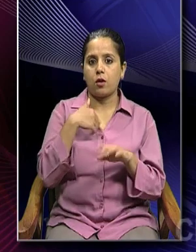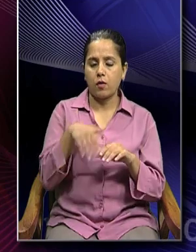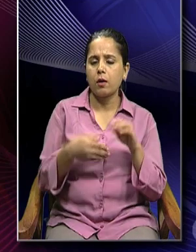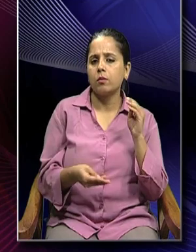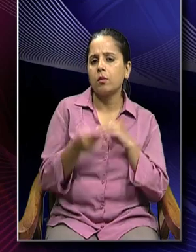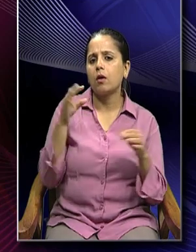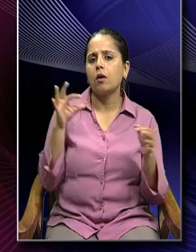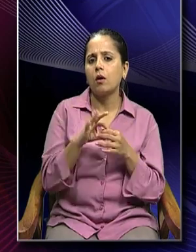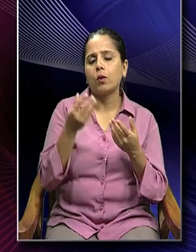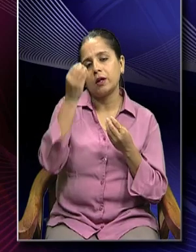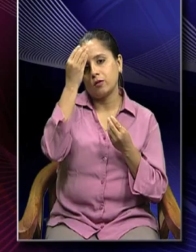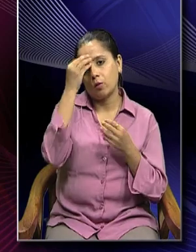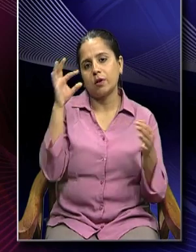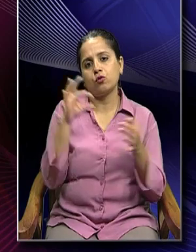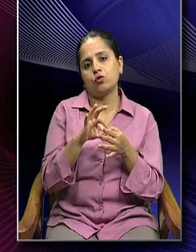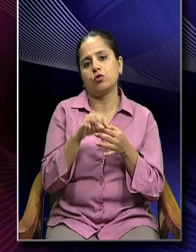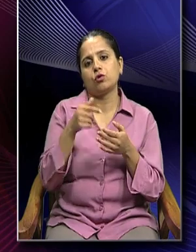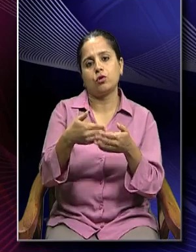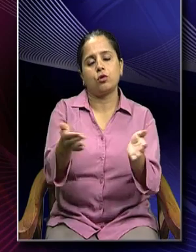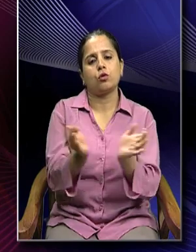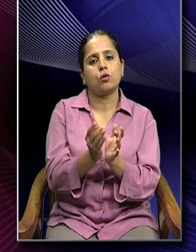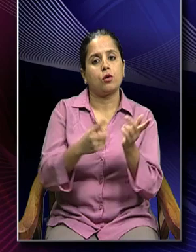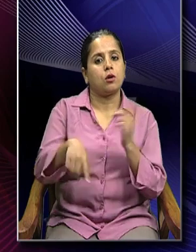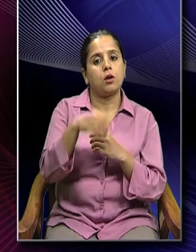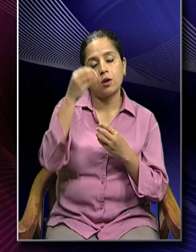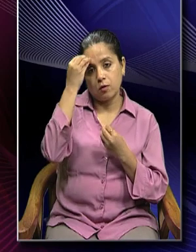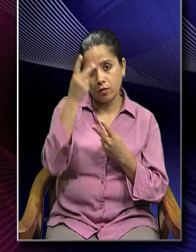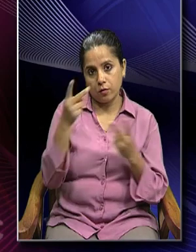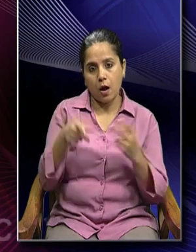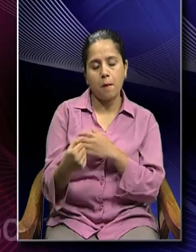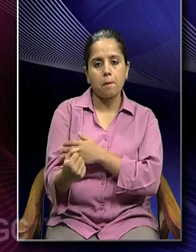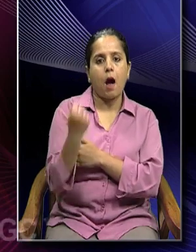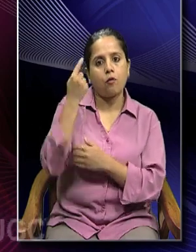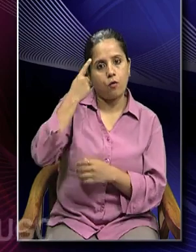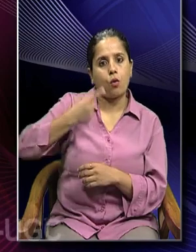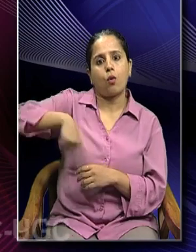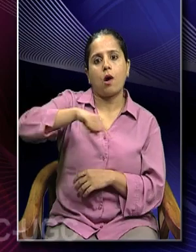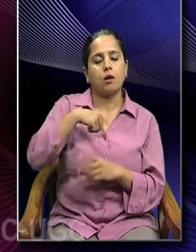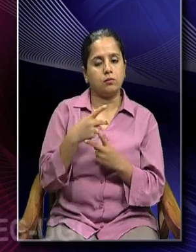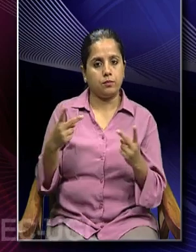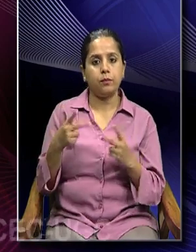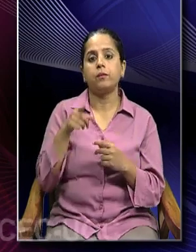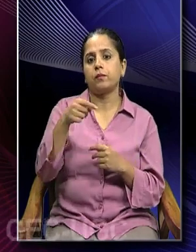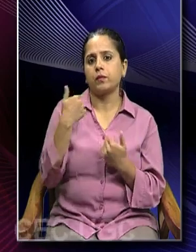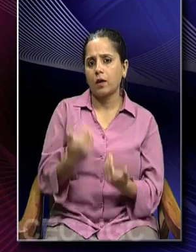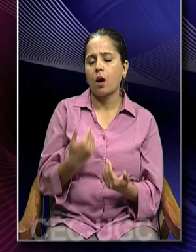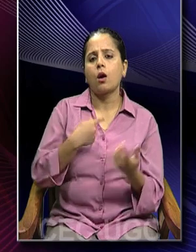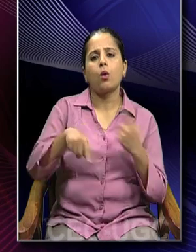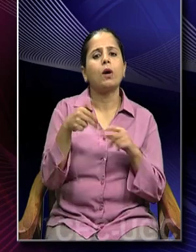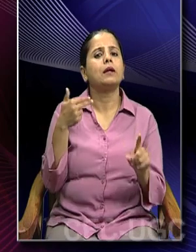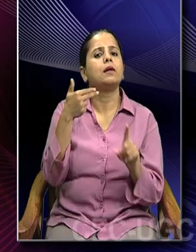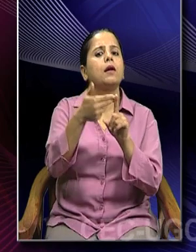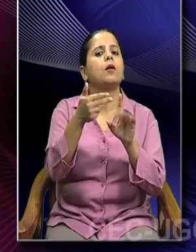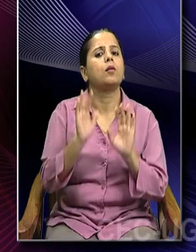of information based community. Here the information is power for us, and we nowadays we call